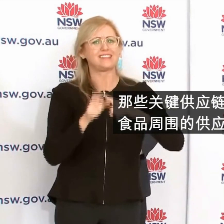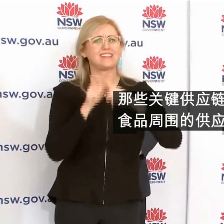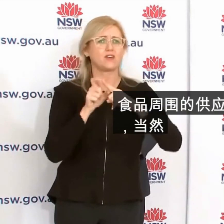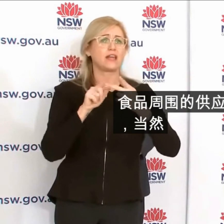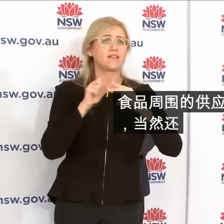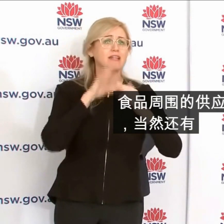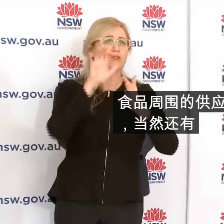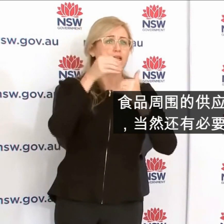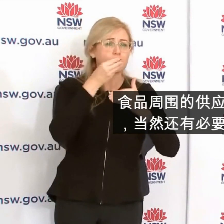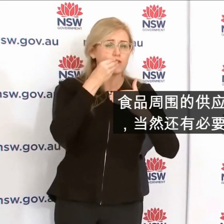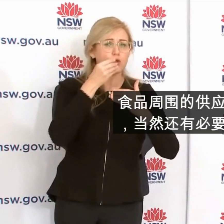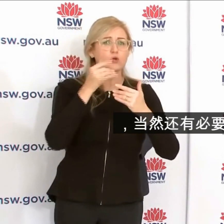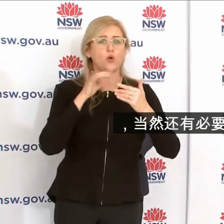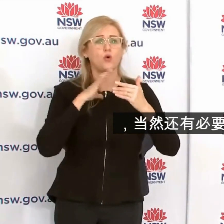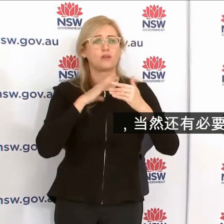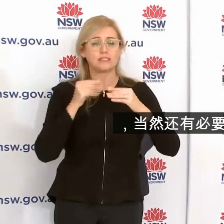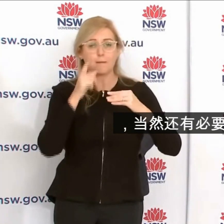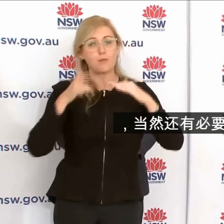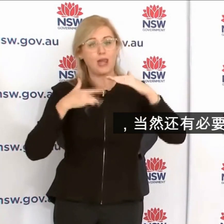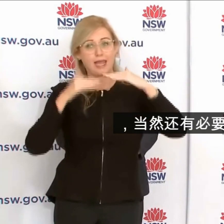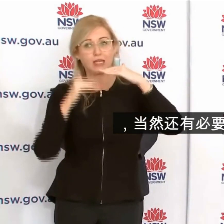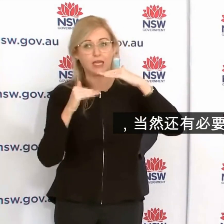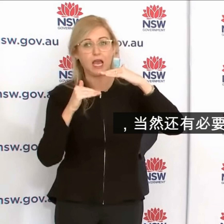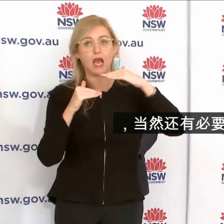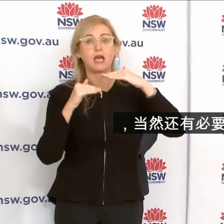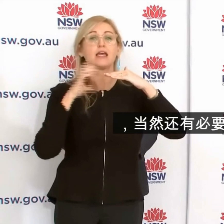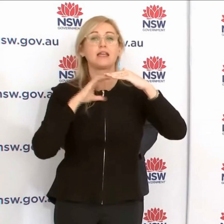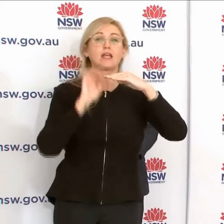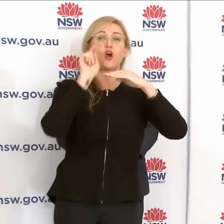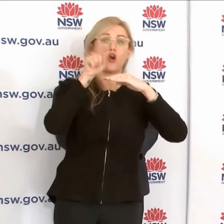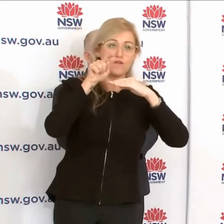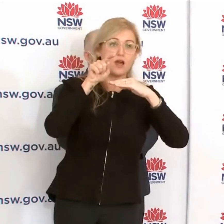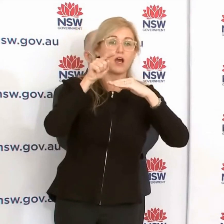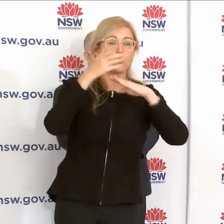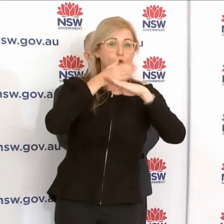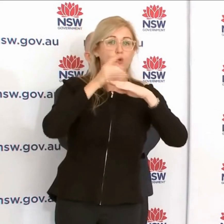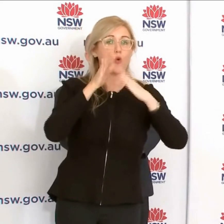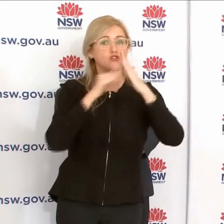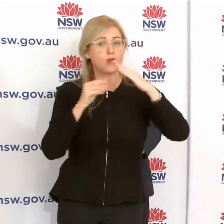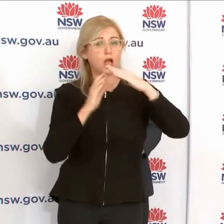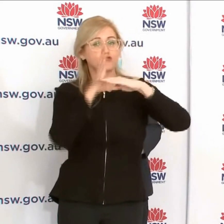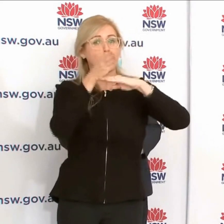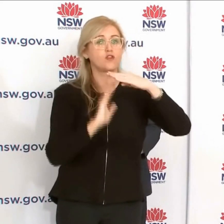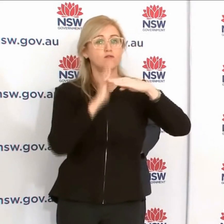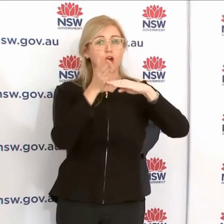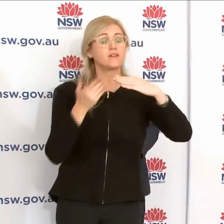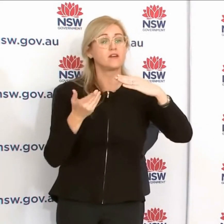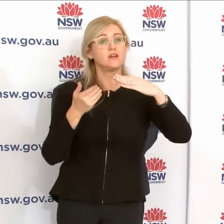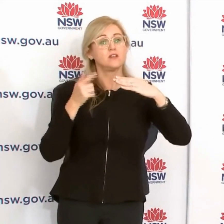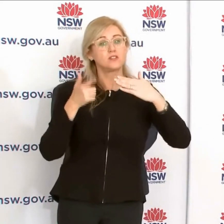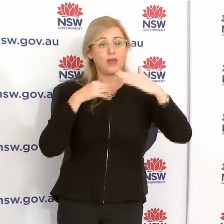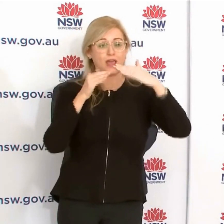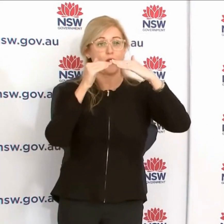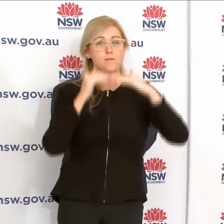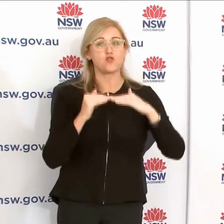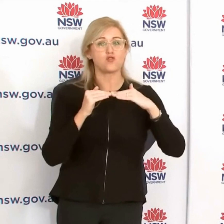food, and of course essential workers. So we'll focus on that. The border cannot move and should not move because there'll be unintended consequences that will have